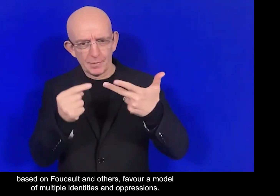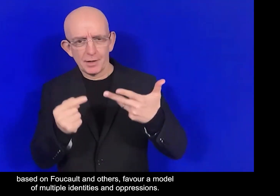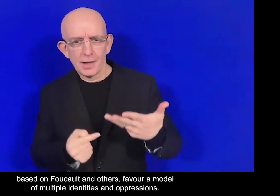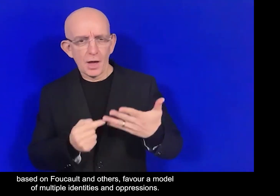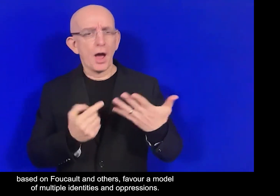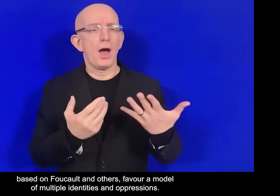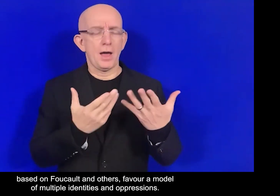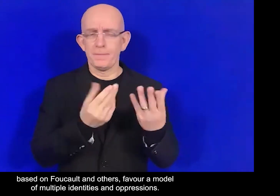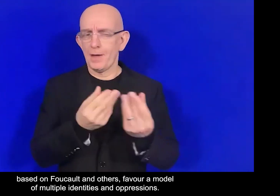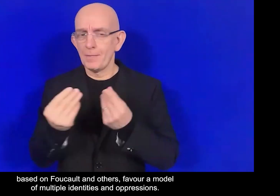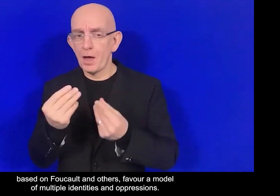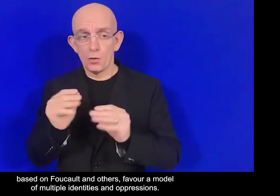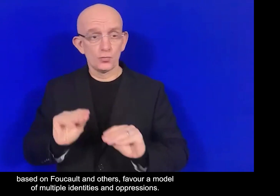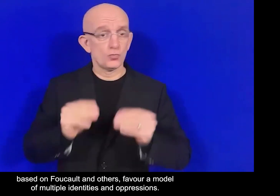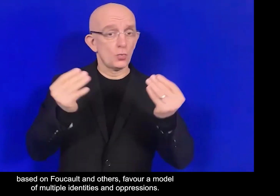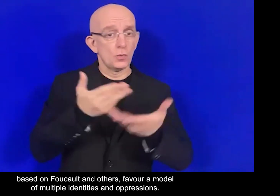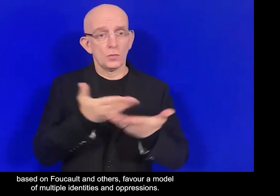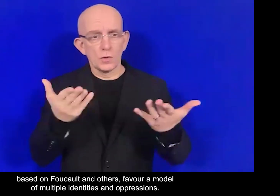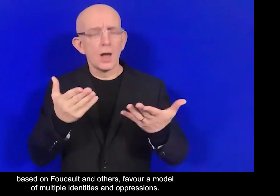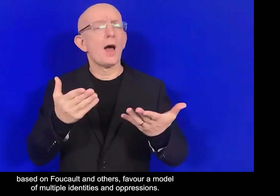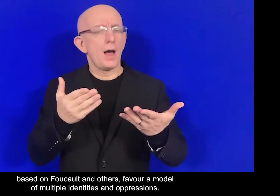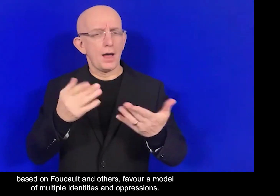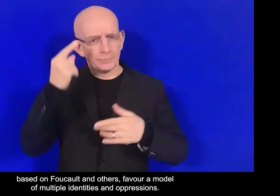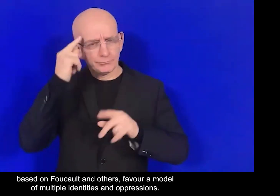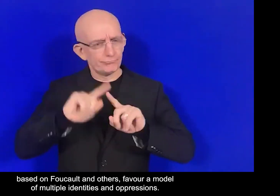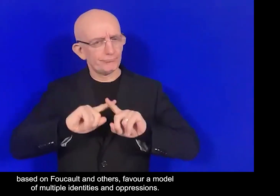a model of multiple identities and oppressions.